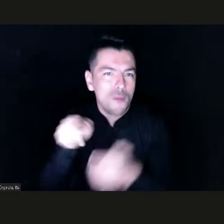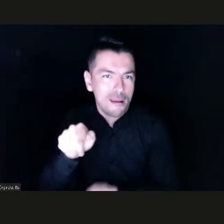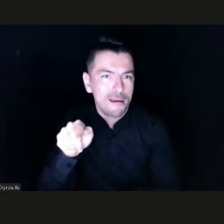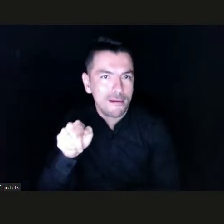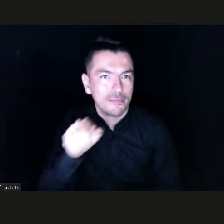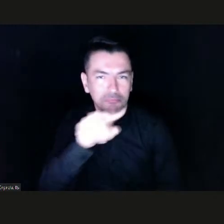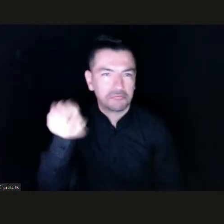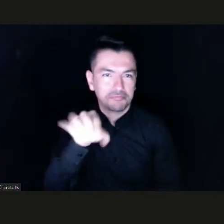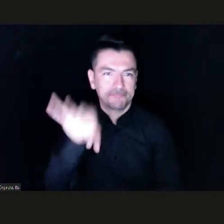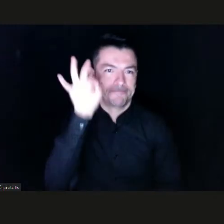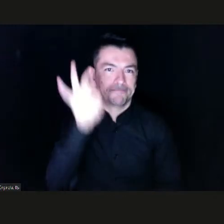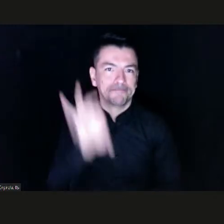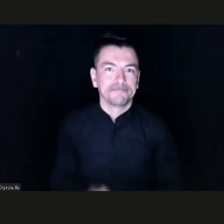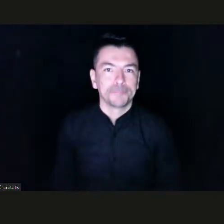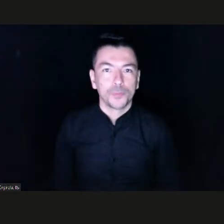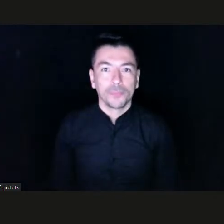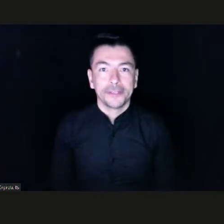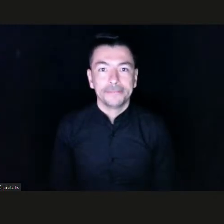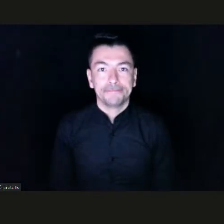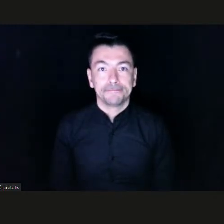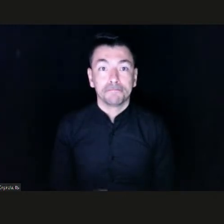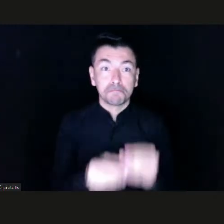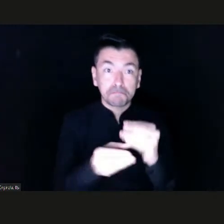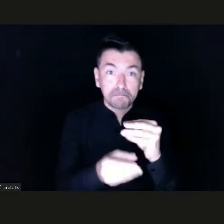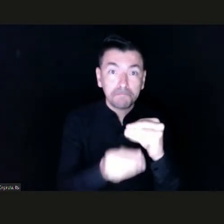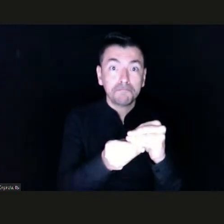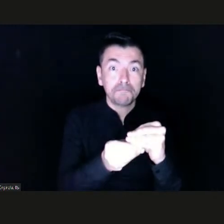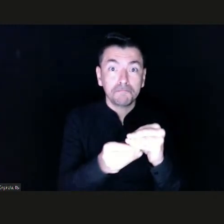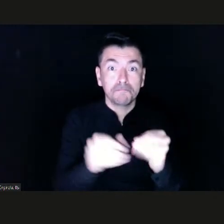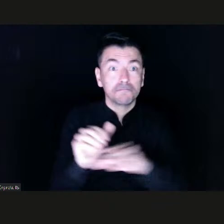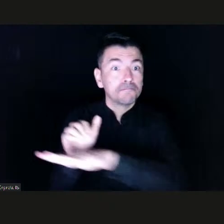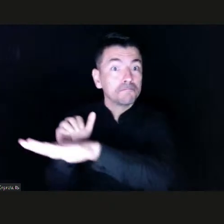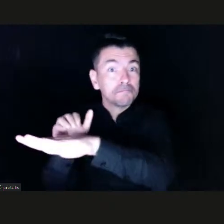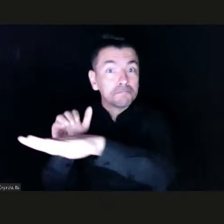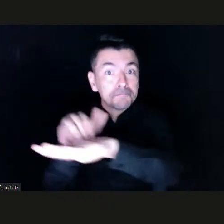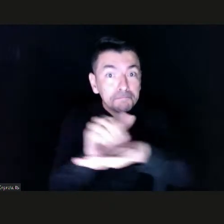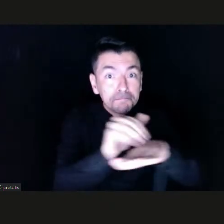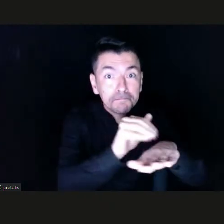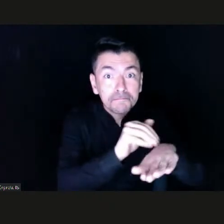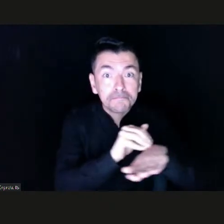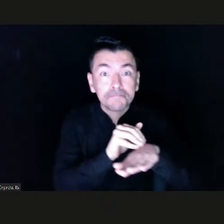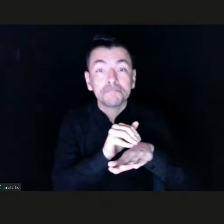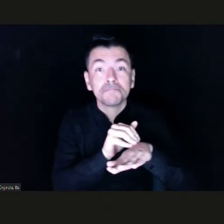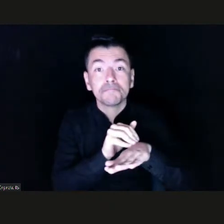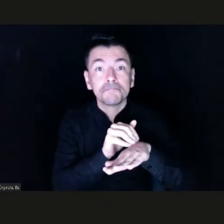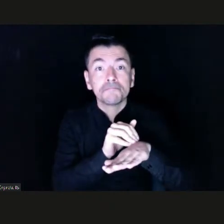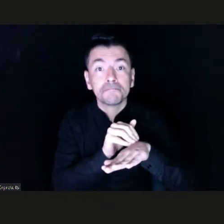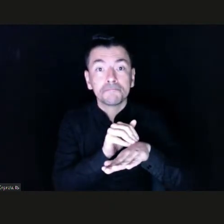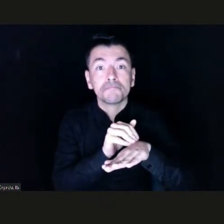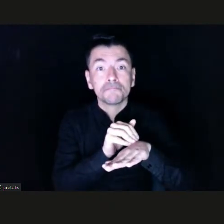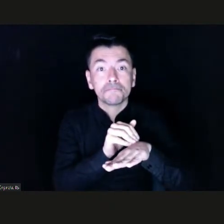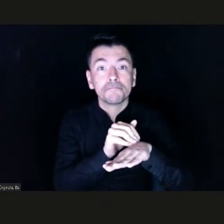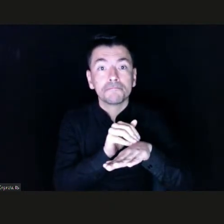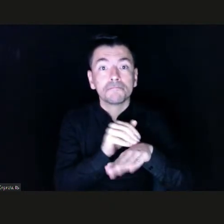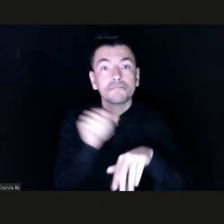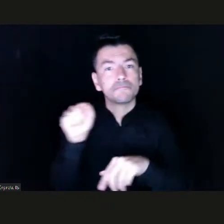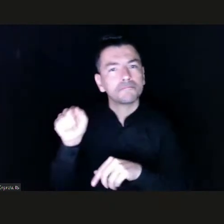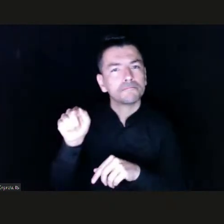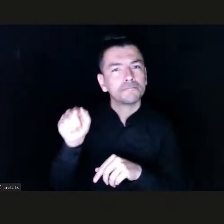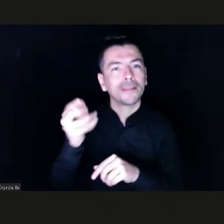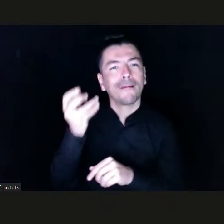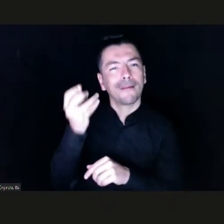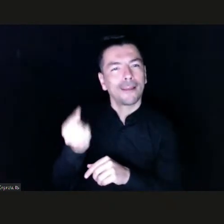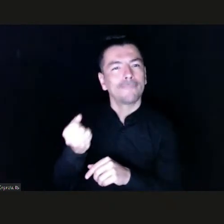language is made available. With this note, I am pleased to welcome Ms. Rebecca